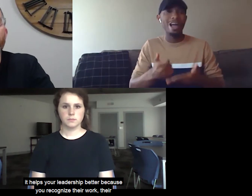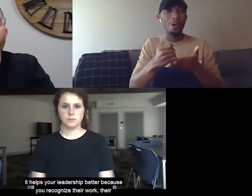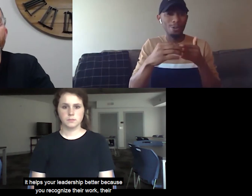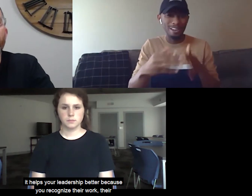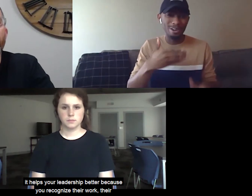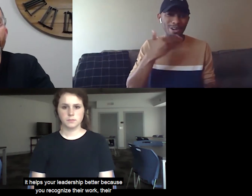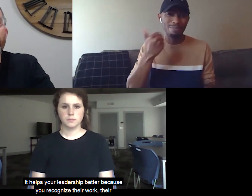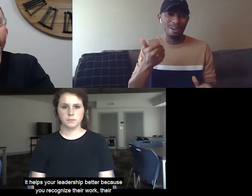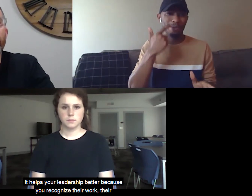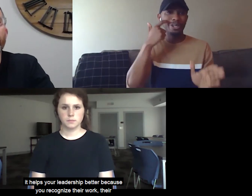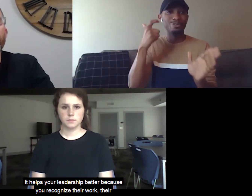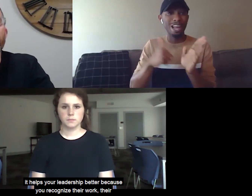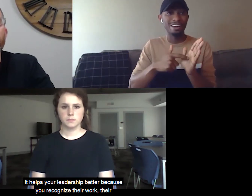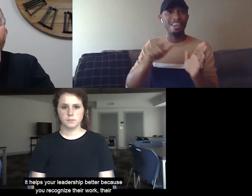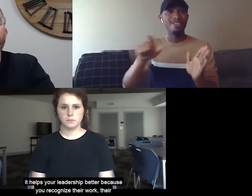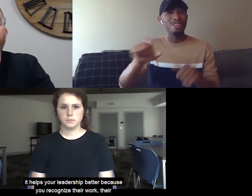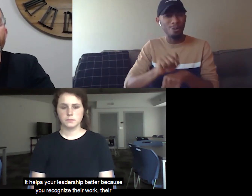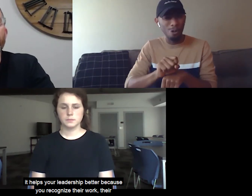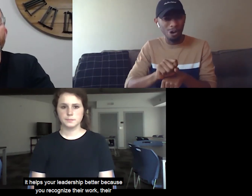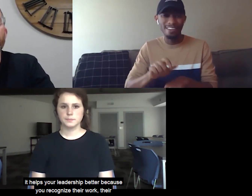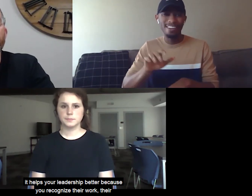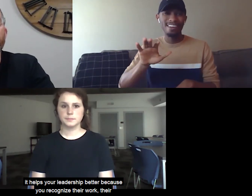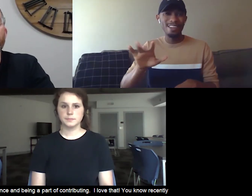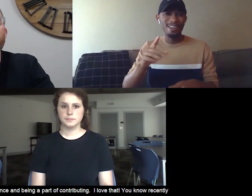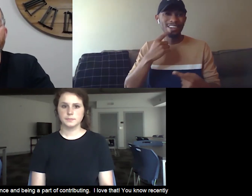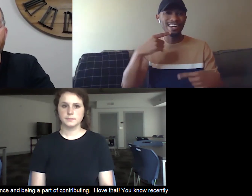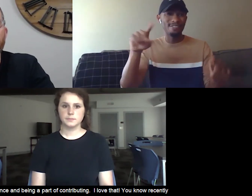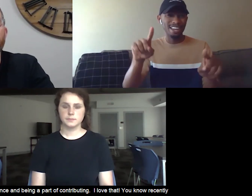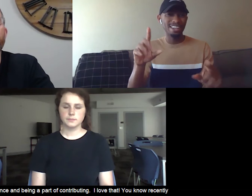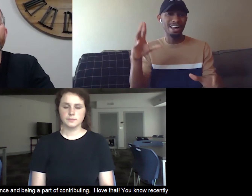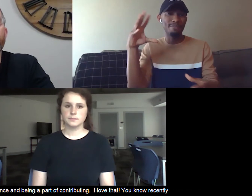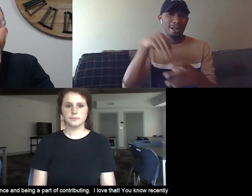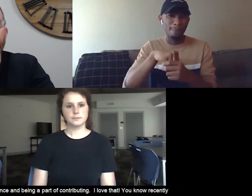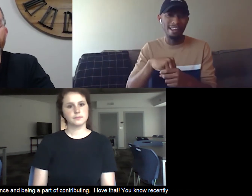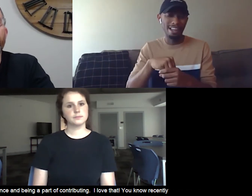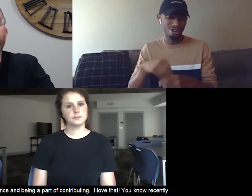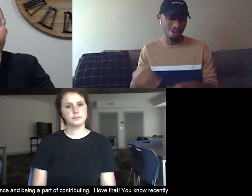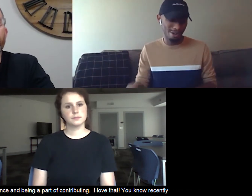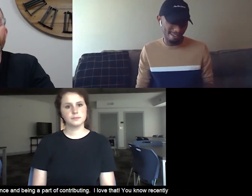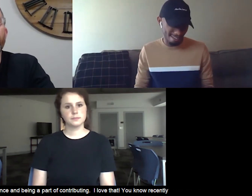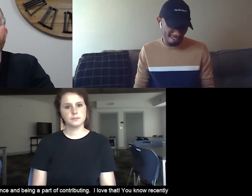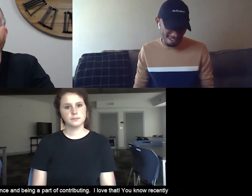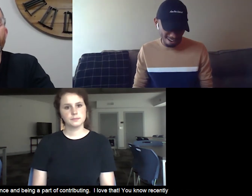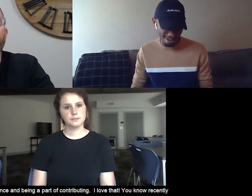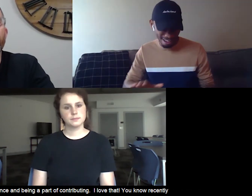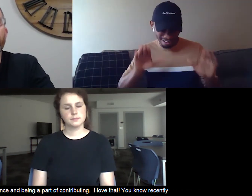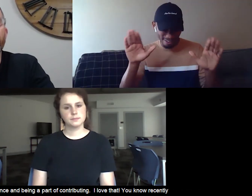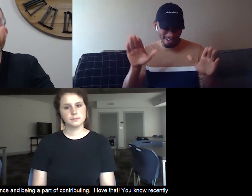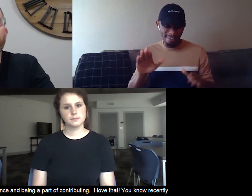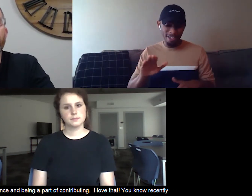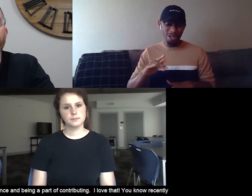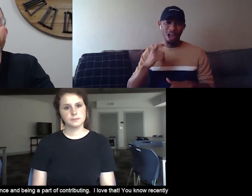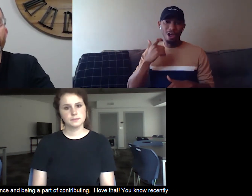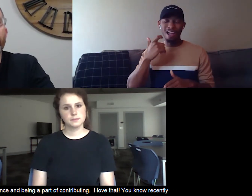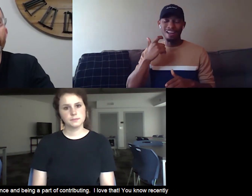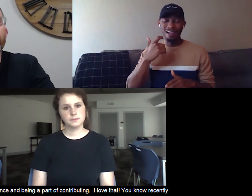and it helps your leadership better because you recognize their work, their significance, and being a part and contributing. Man, I